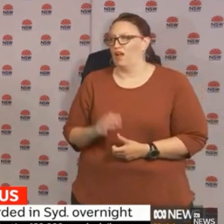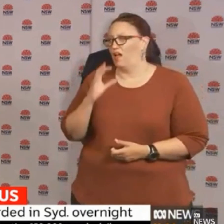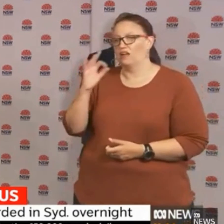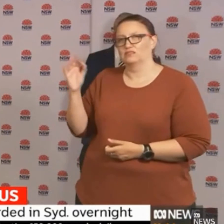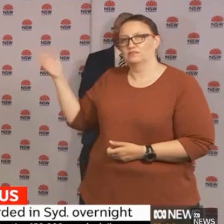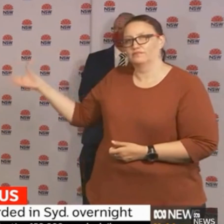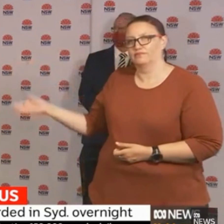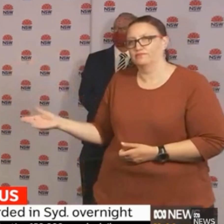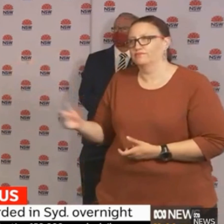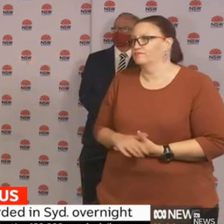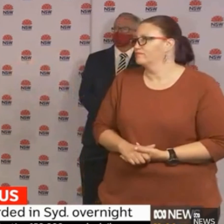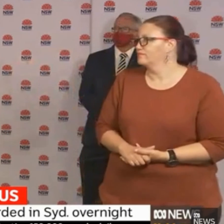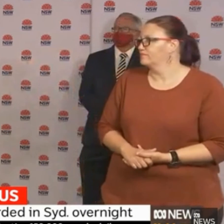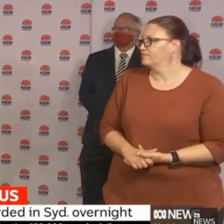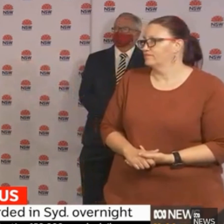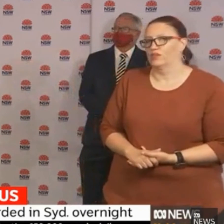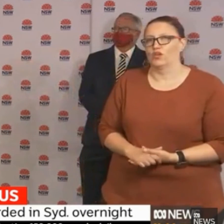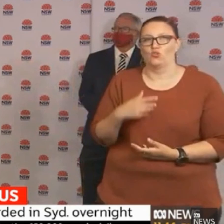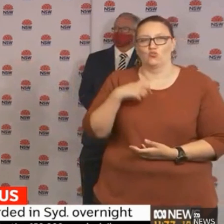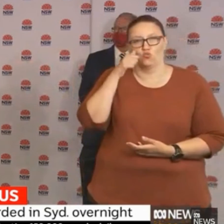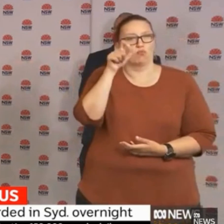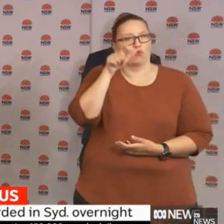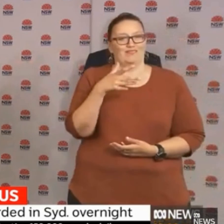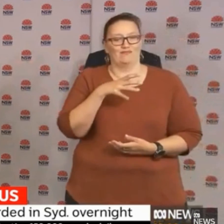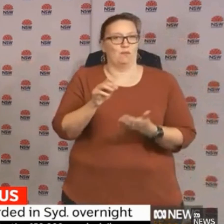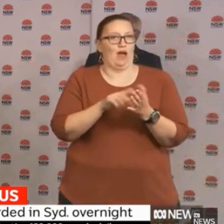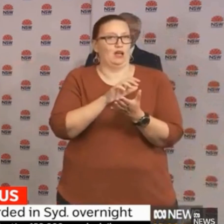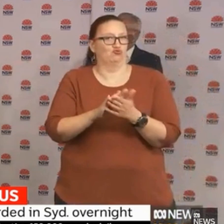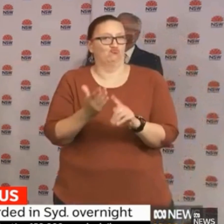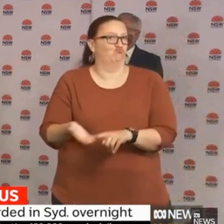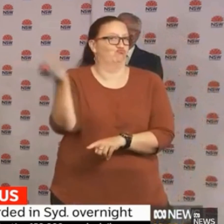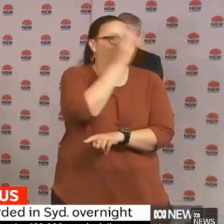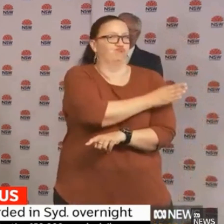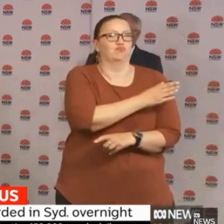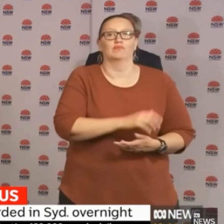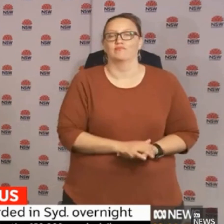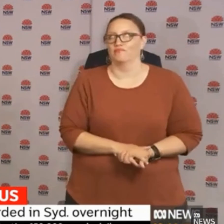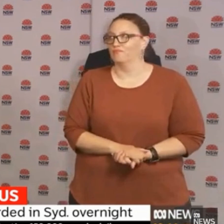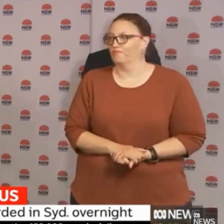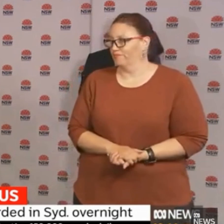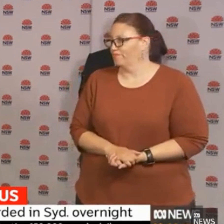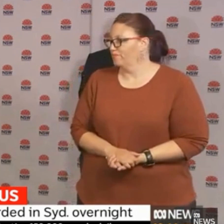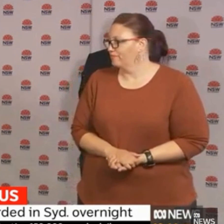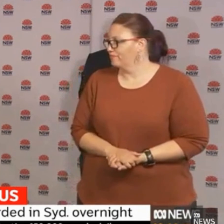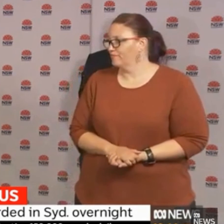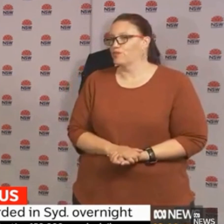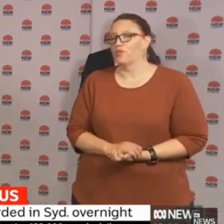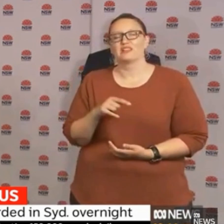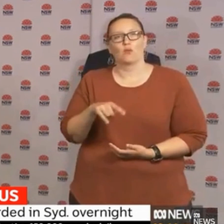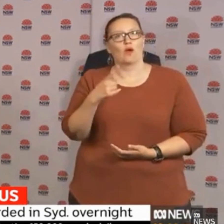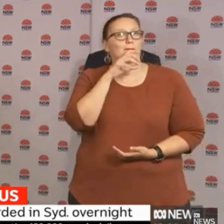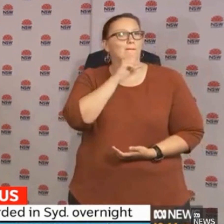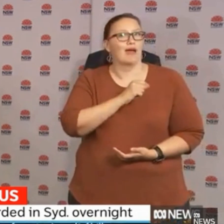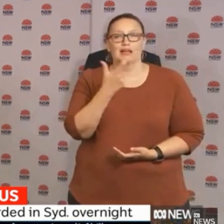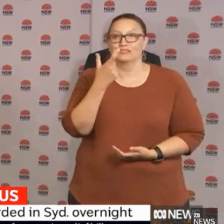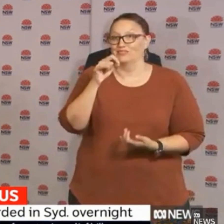will ask Dr. Chant to provide information on that. All I know, it was a case from back in March, but I'll allow Dr. Chant to. Yeah. So this was a